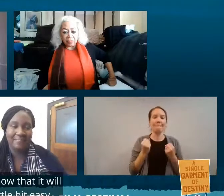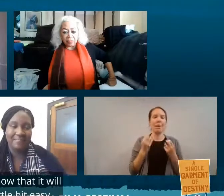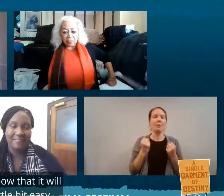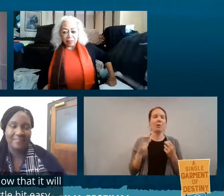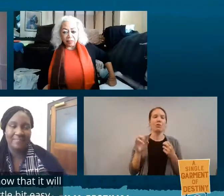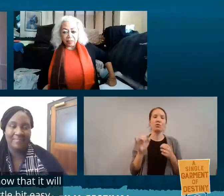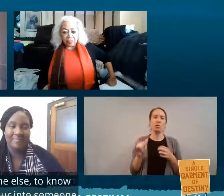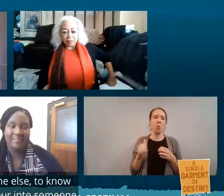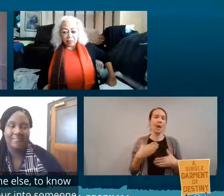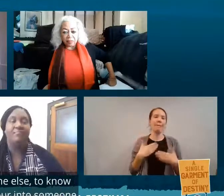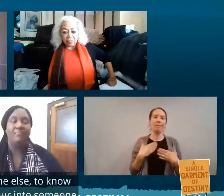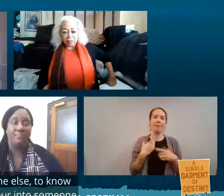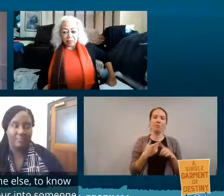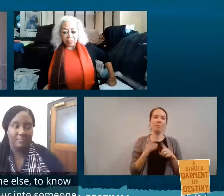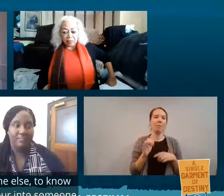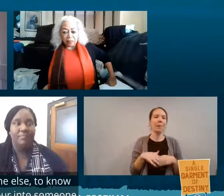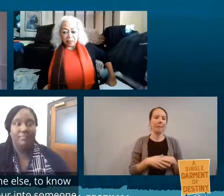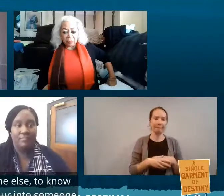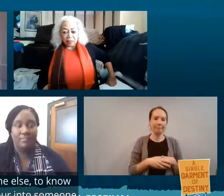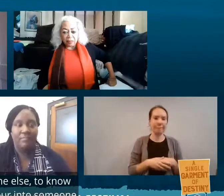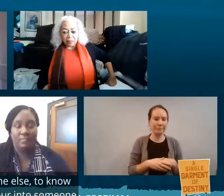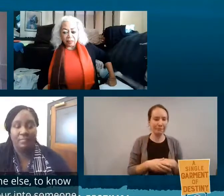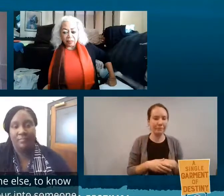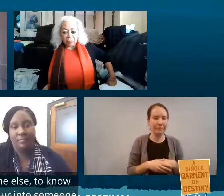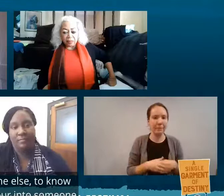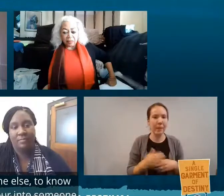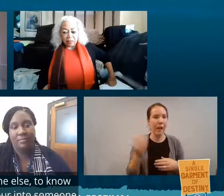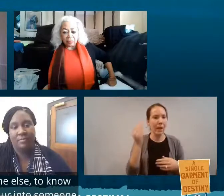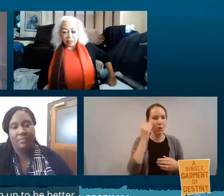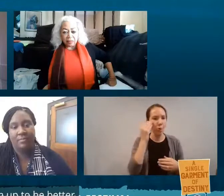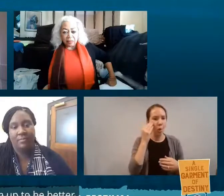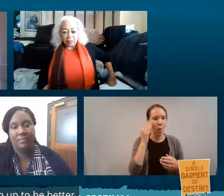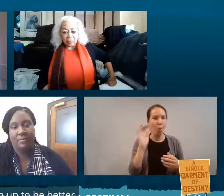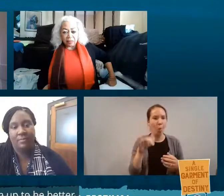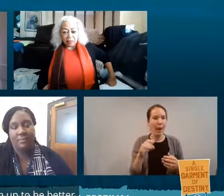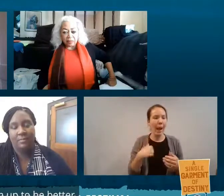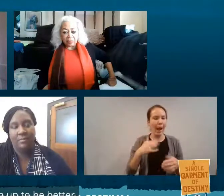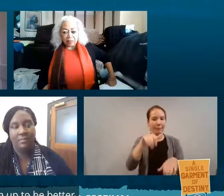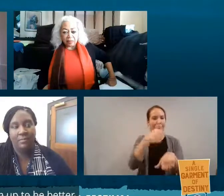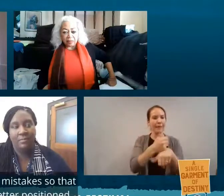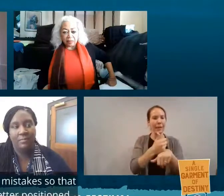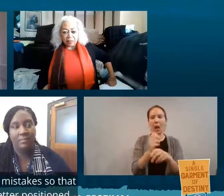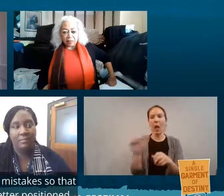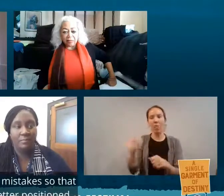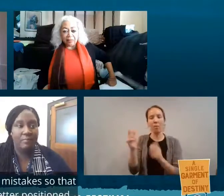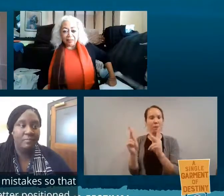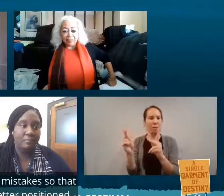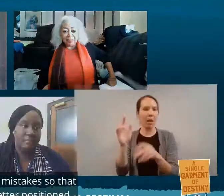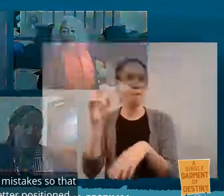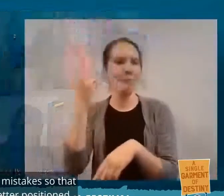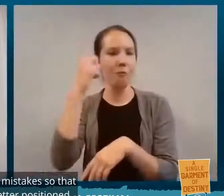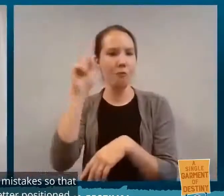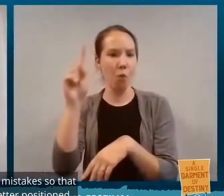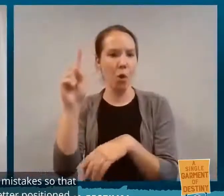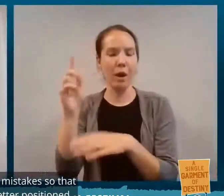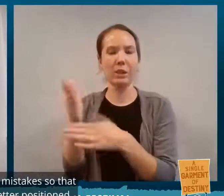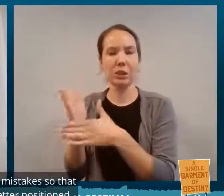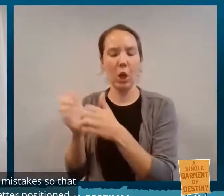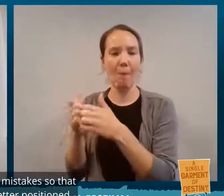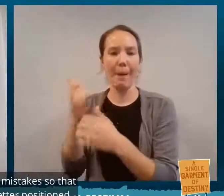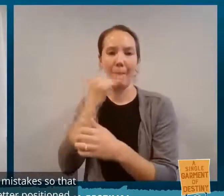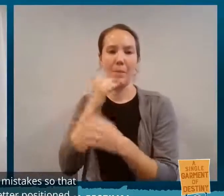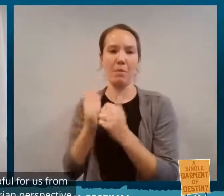it will be a little bit easy for someone else, to know that I can pour into someone and set them up to be better, to share my mistakes so that they are